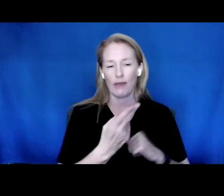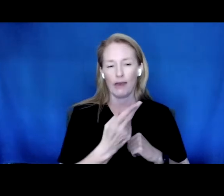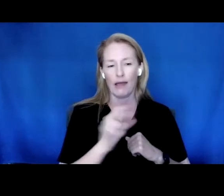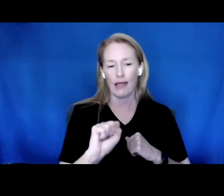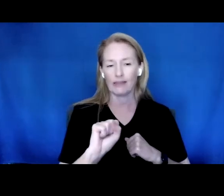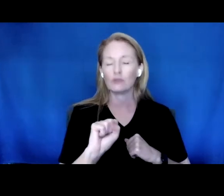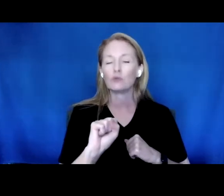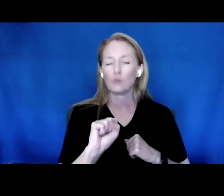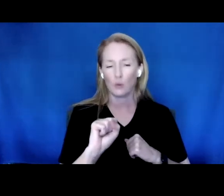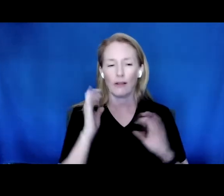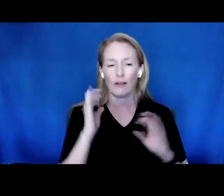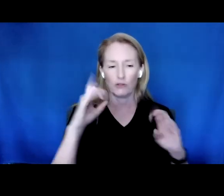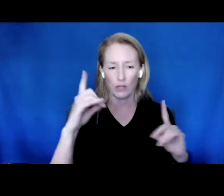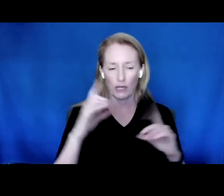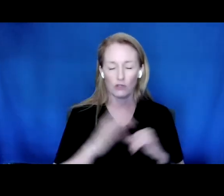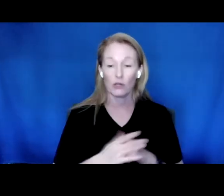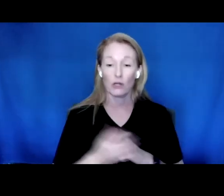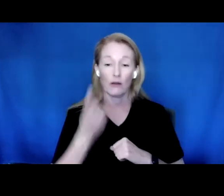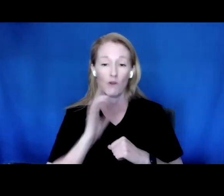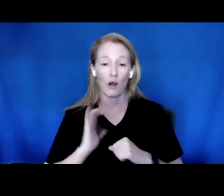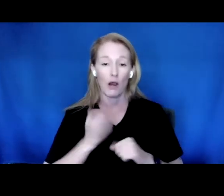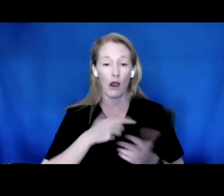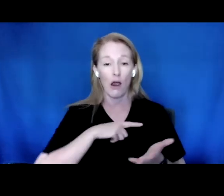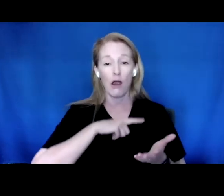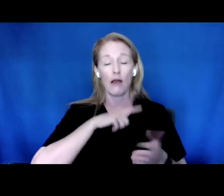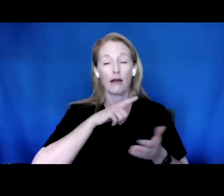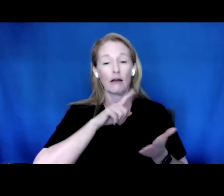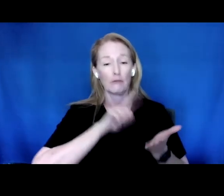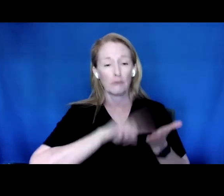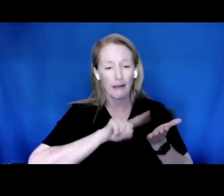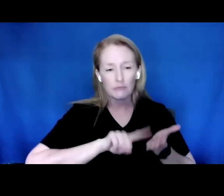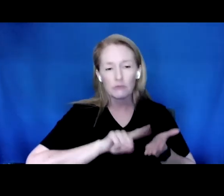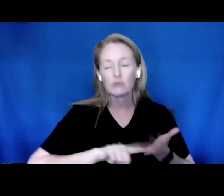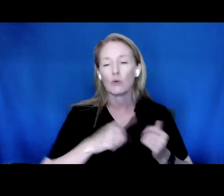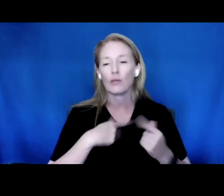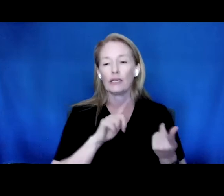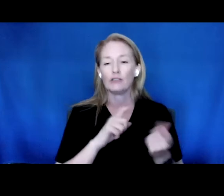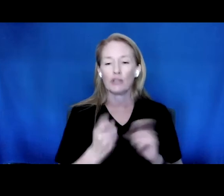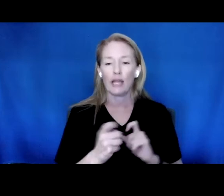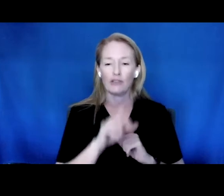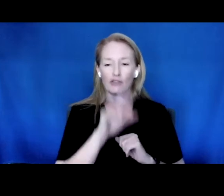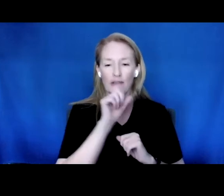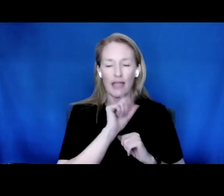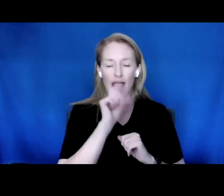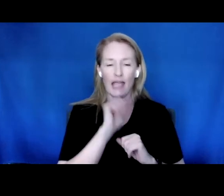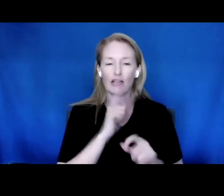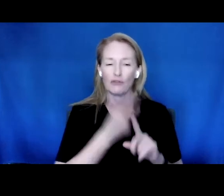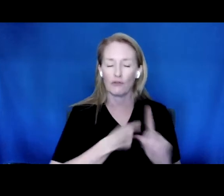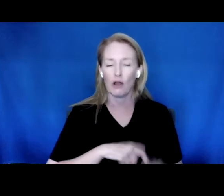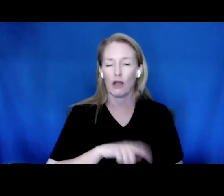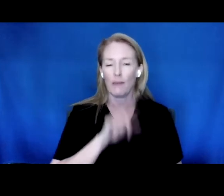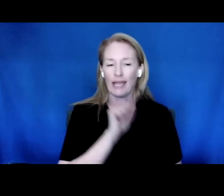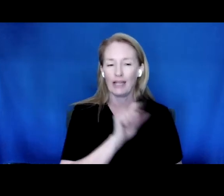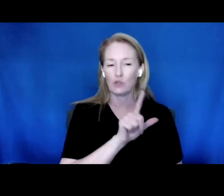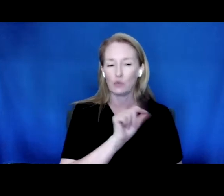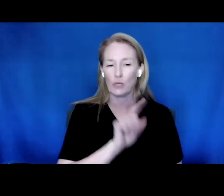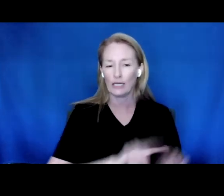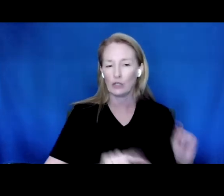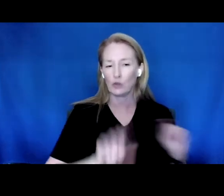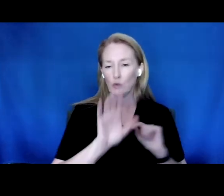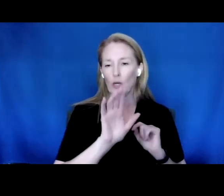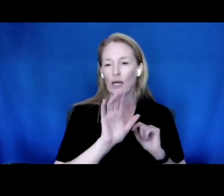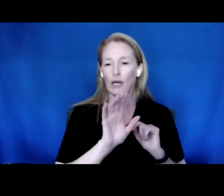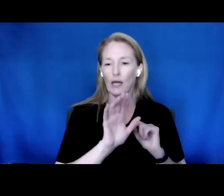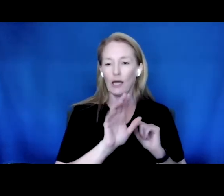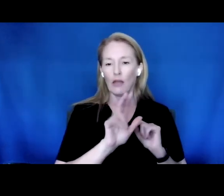our analysis, we did change the age range to be from 20 to 35 years of age for the mom, as